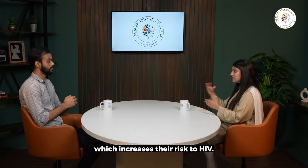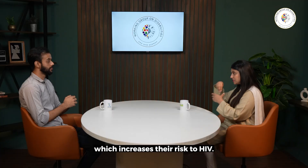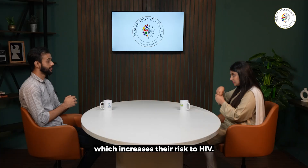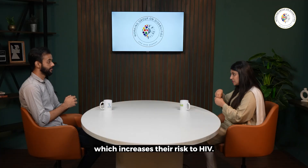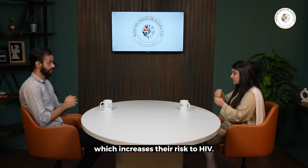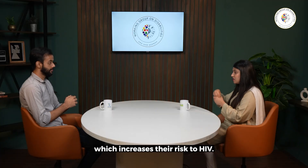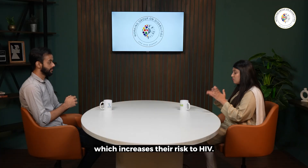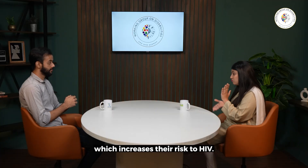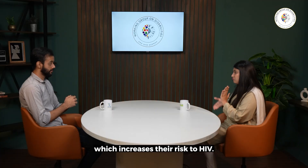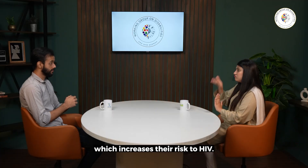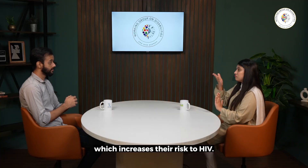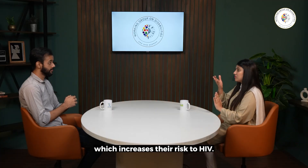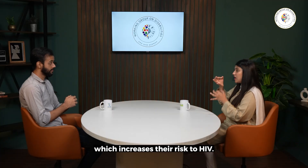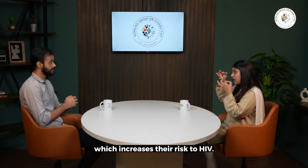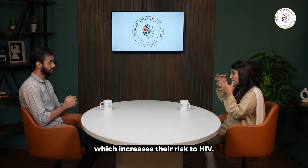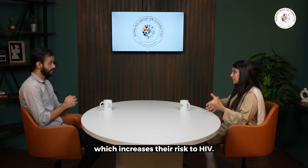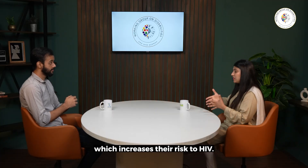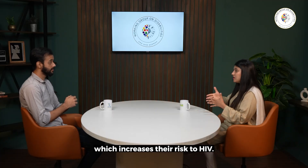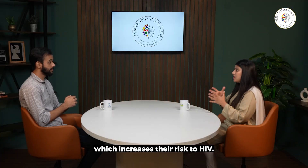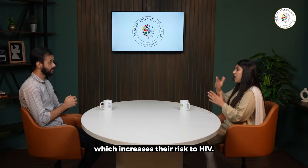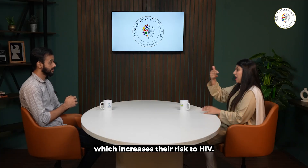which increases their risk to HIV.